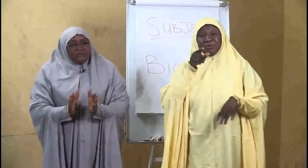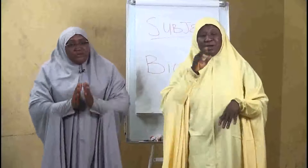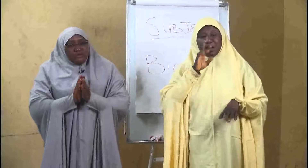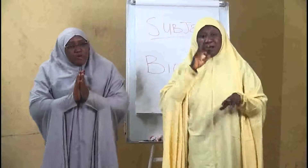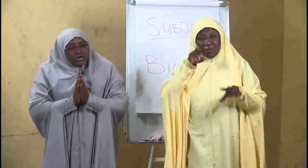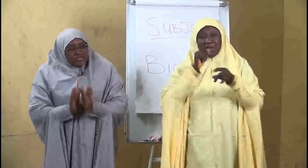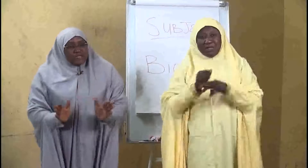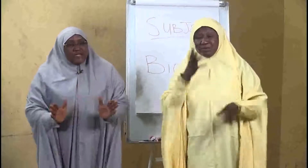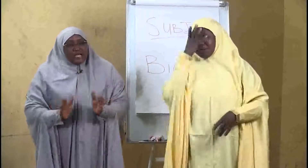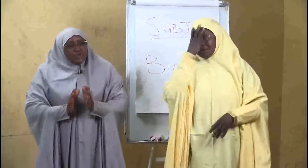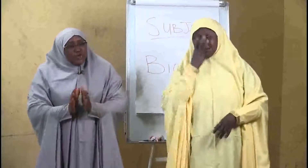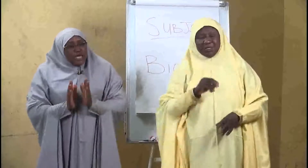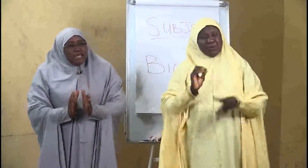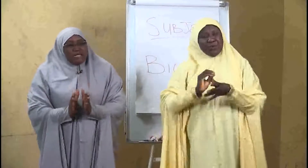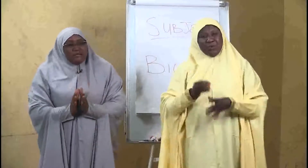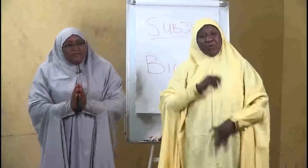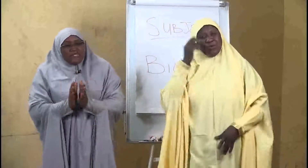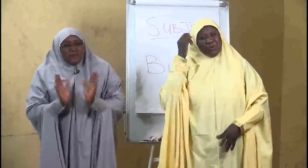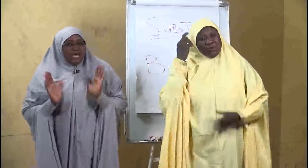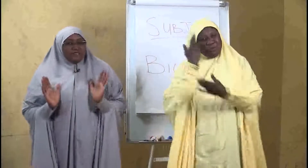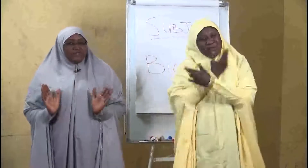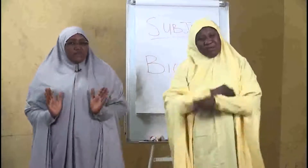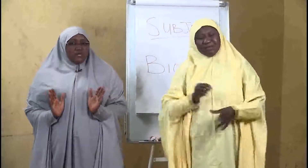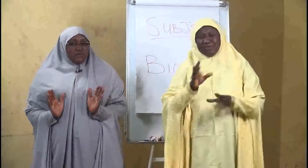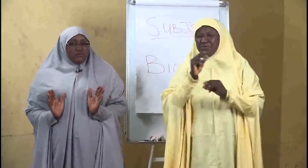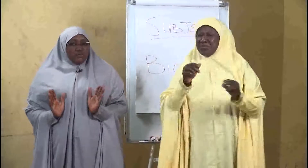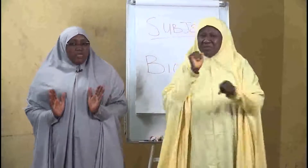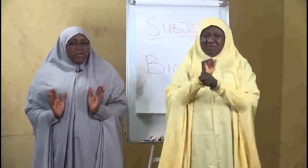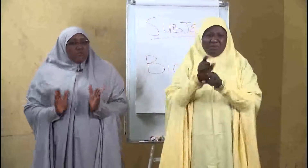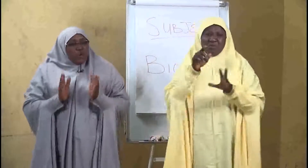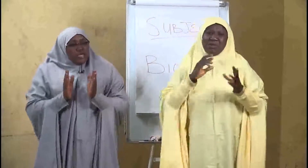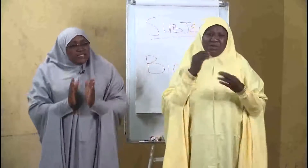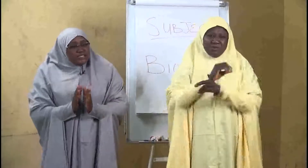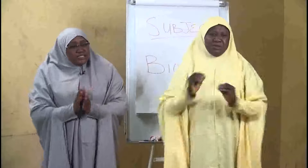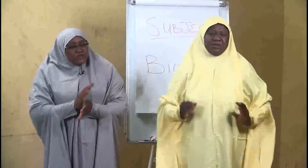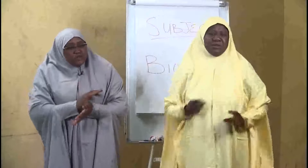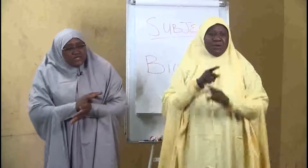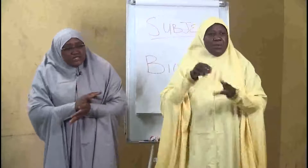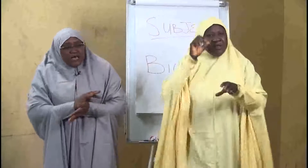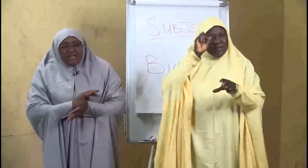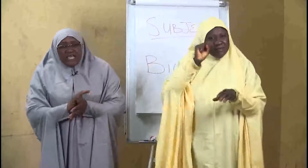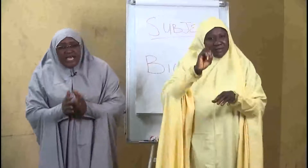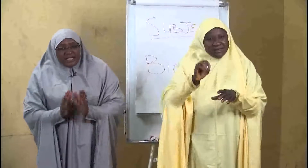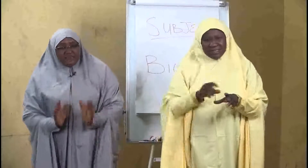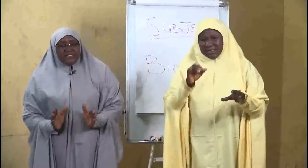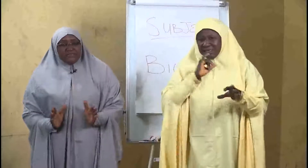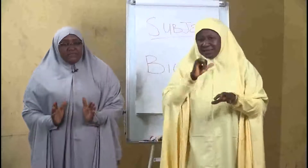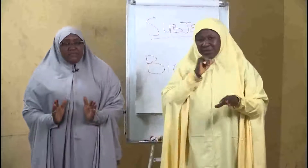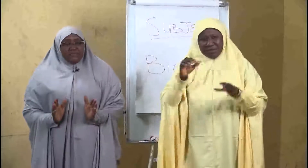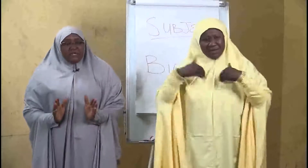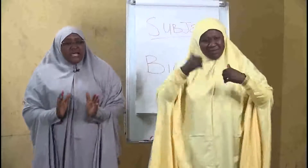sleeping or resting. There is no any visible activity you are doing. So when the seed is not having any